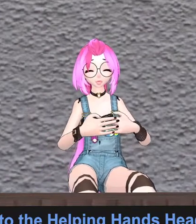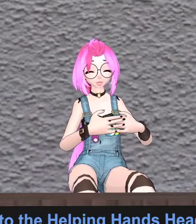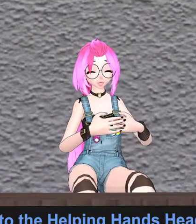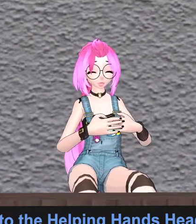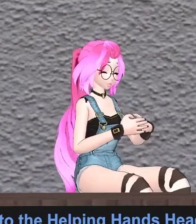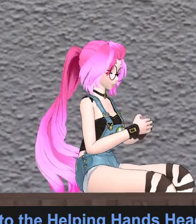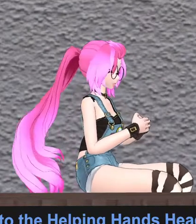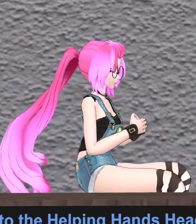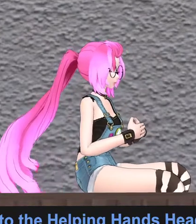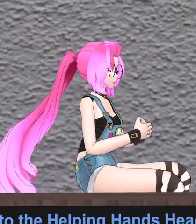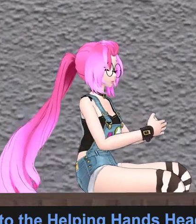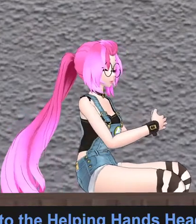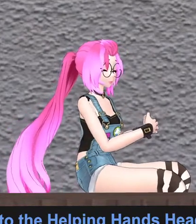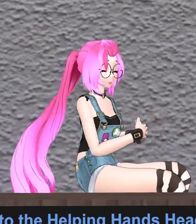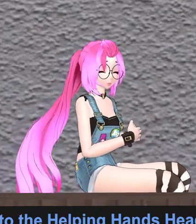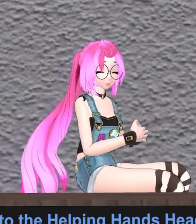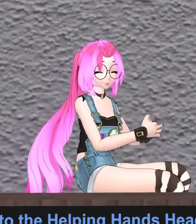circular motion. I'll show you from the side.